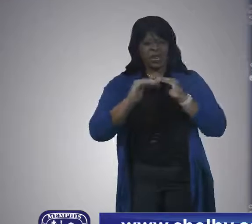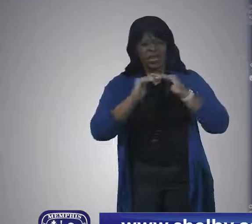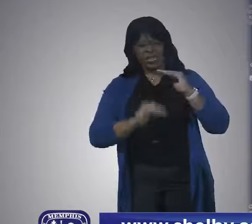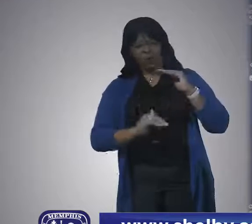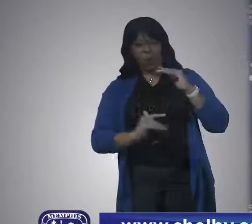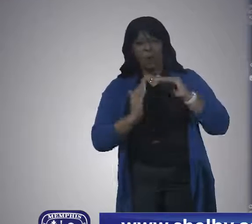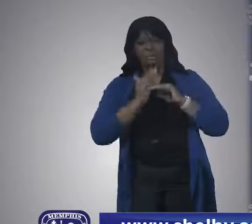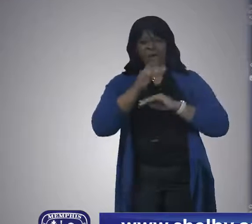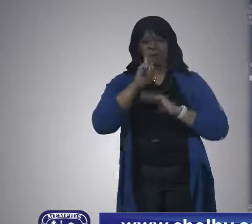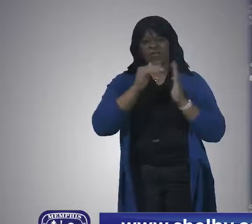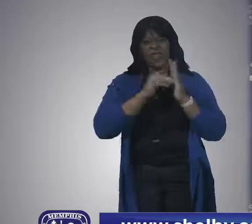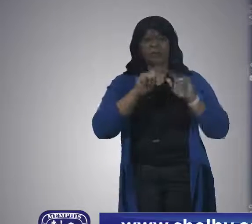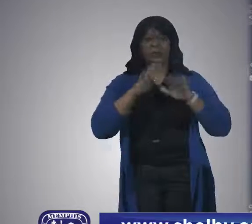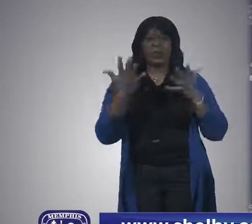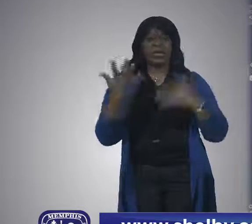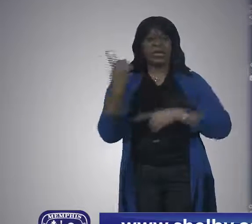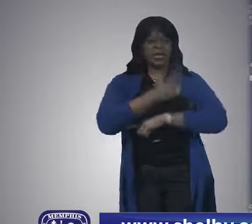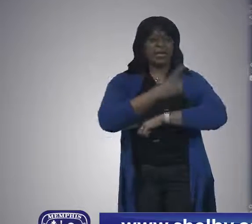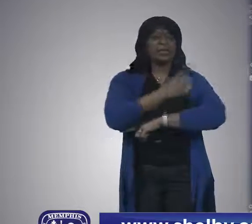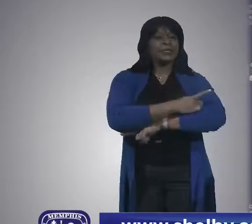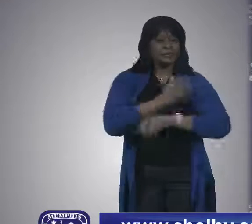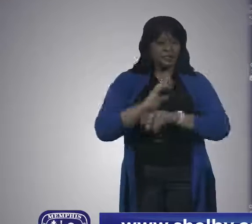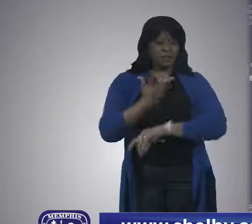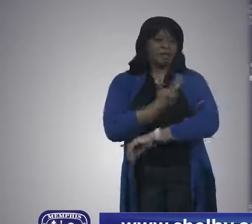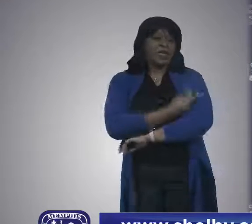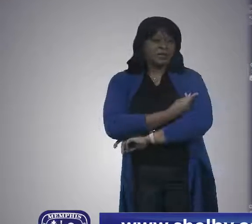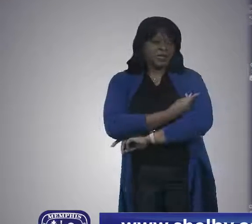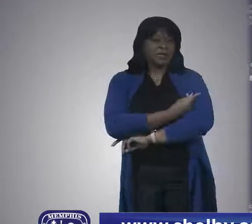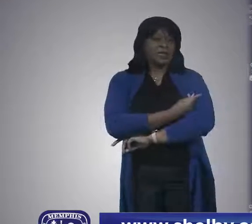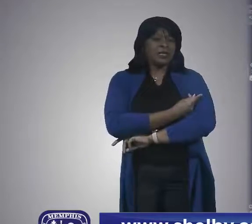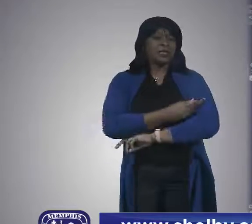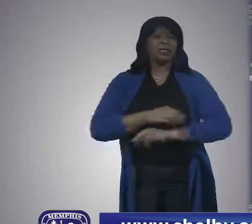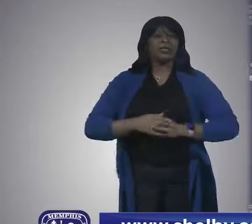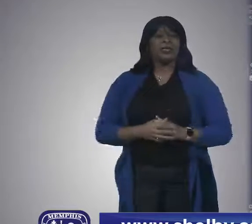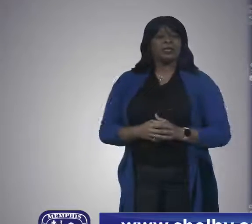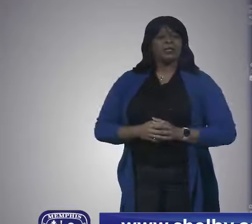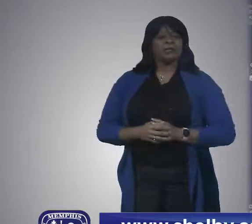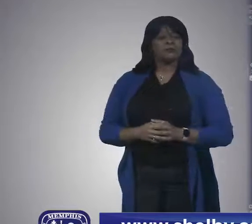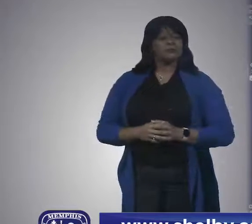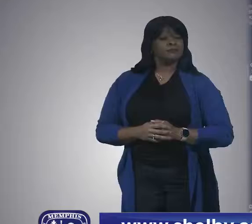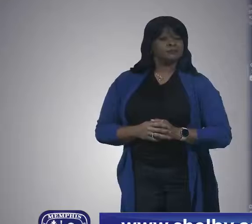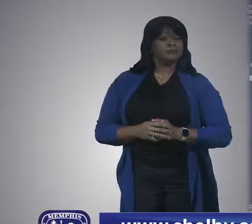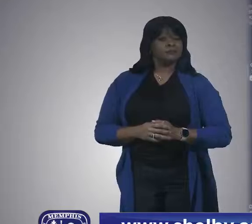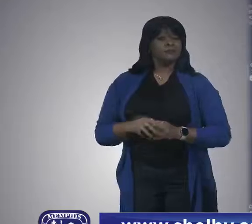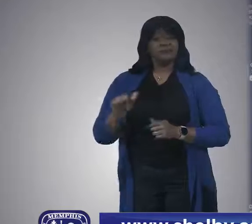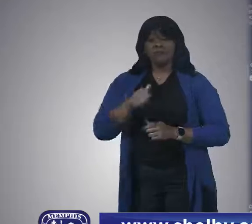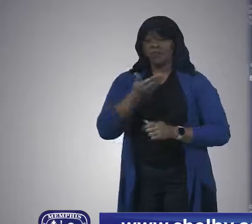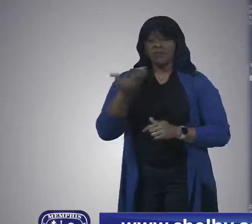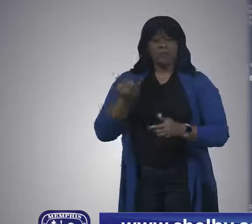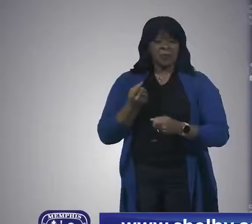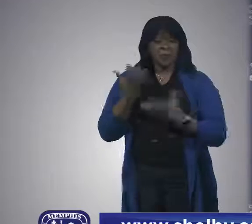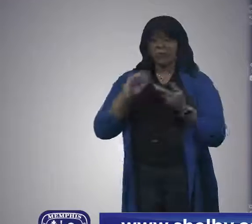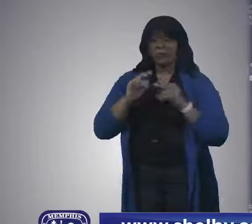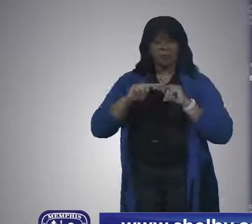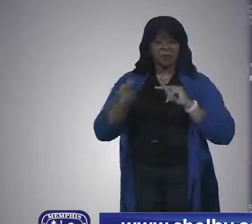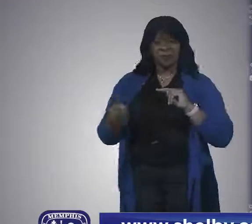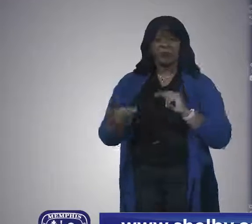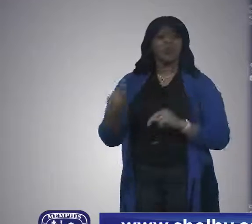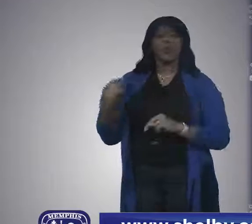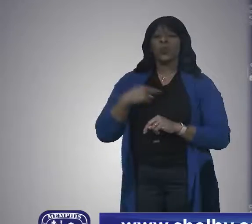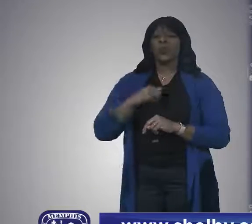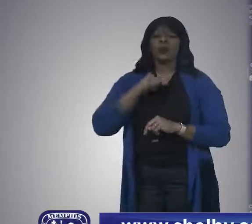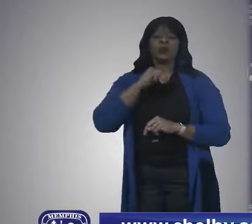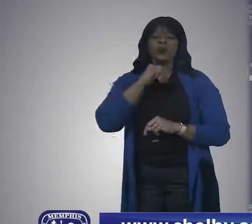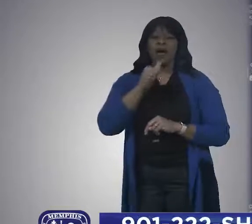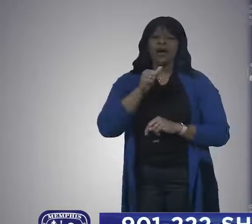or above, depending on which day. And then the other thing is that we don't